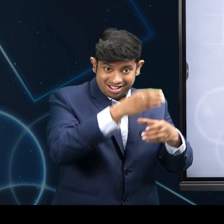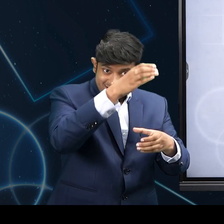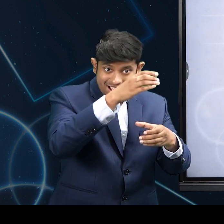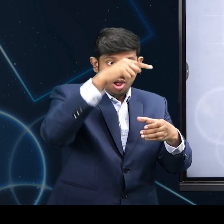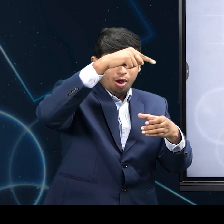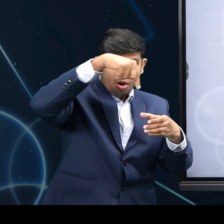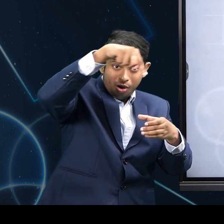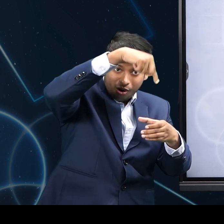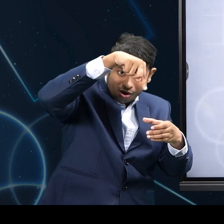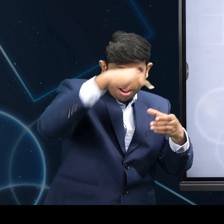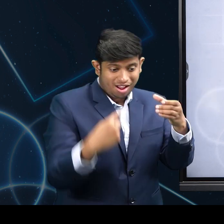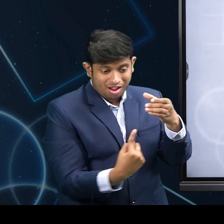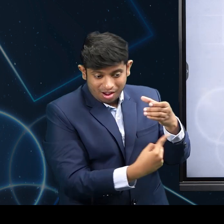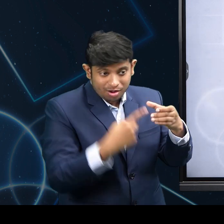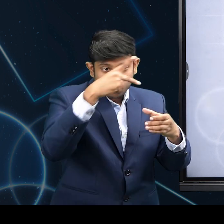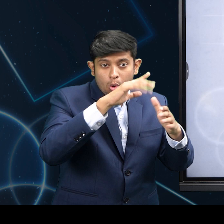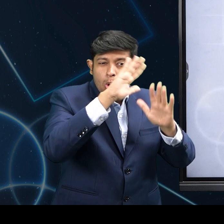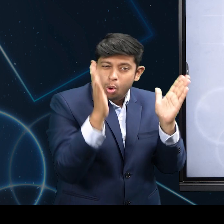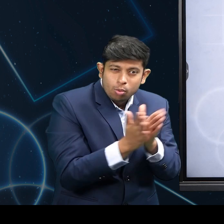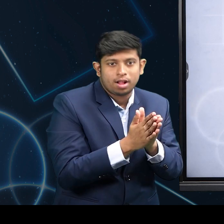total surface area,